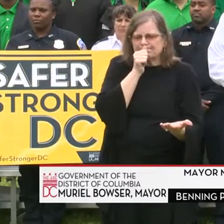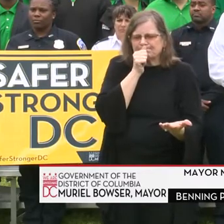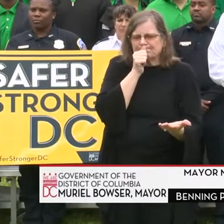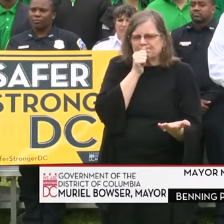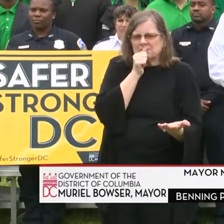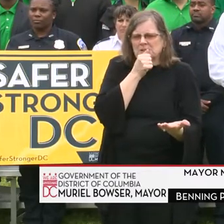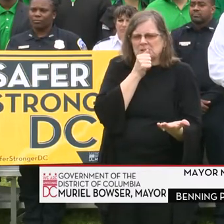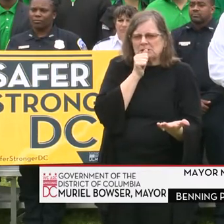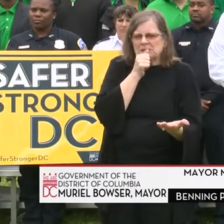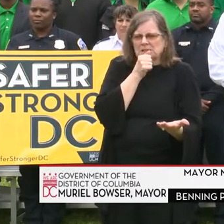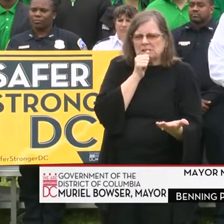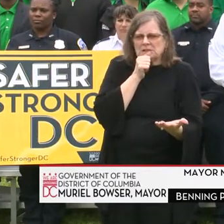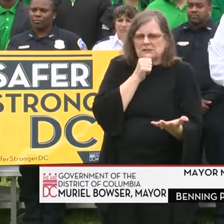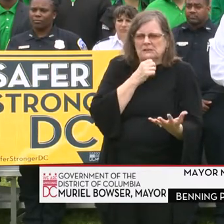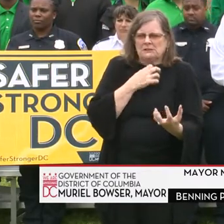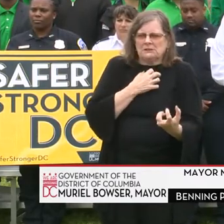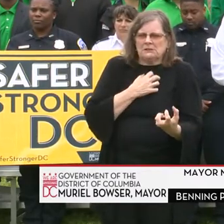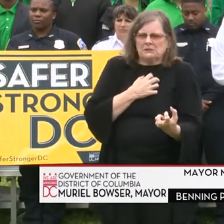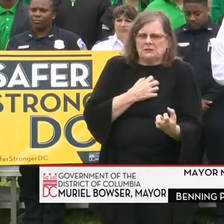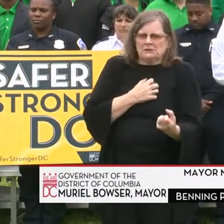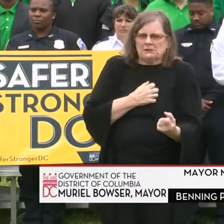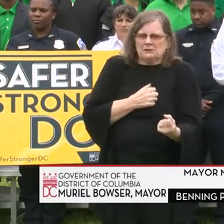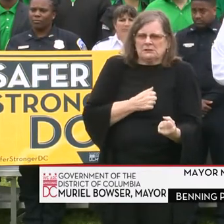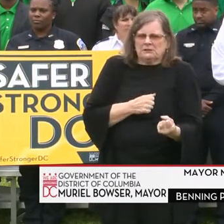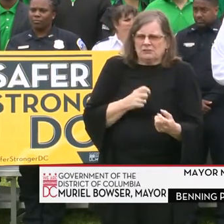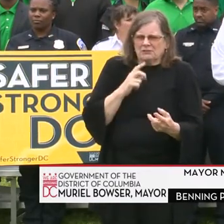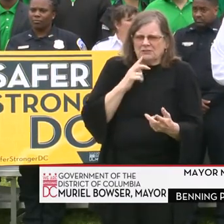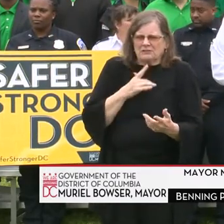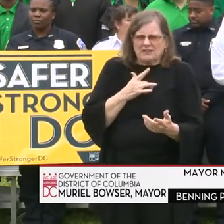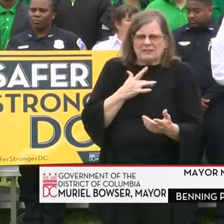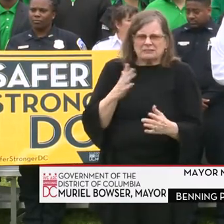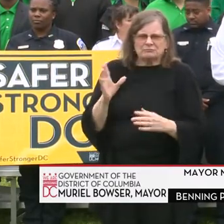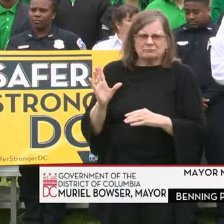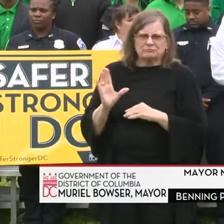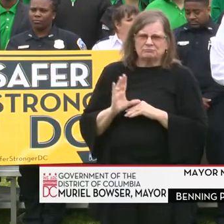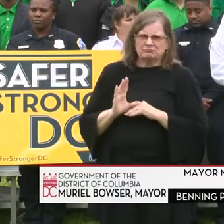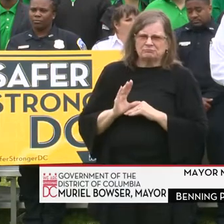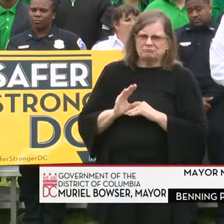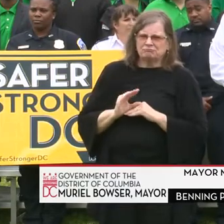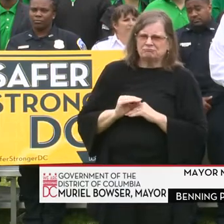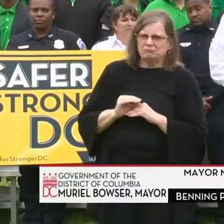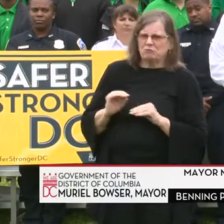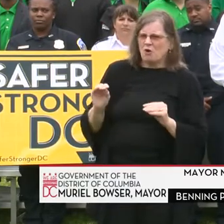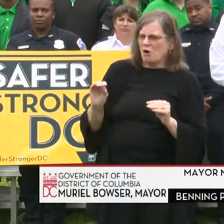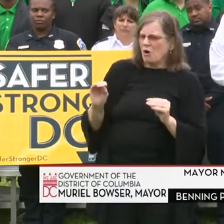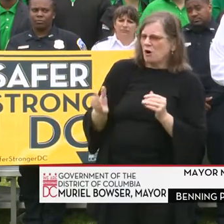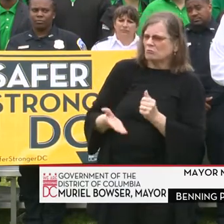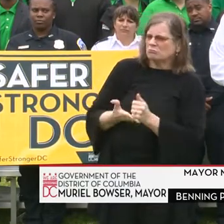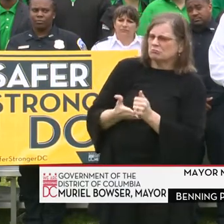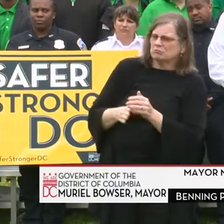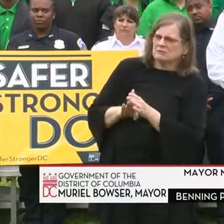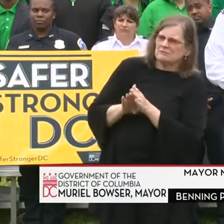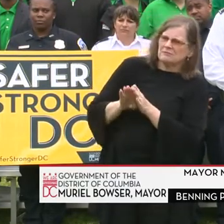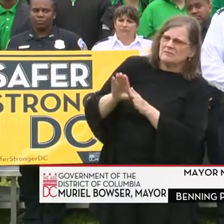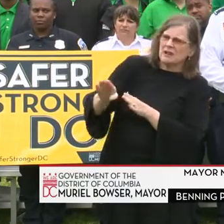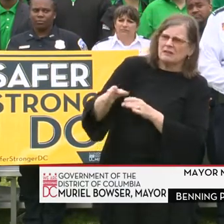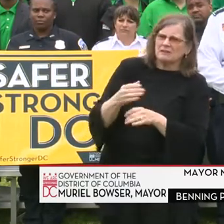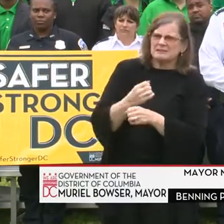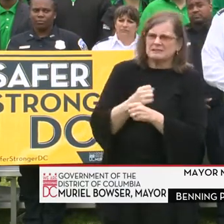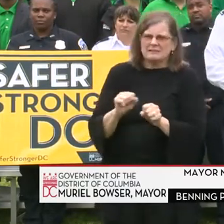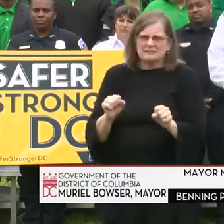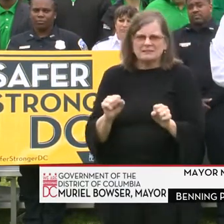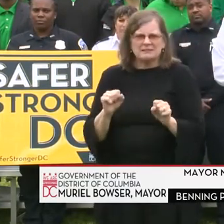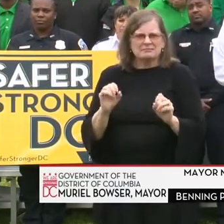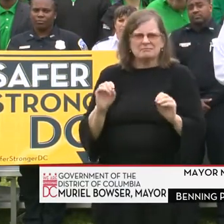think, they're hopeless. They don't think that nothing's going to happen, even with their voice, even with letters or anything. Well, this is one thing